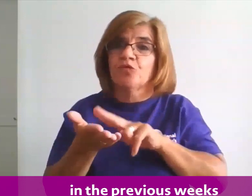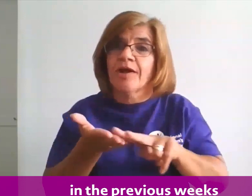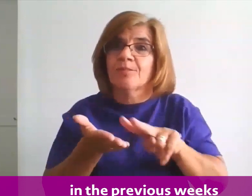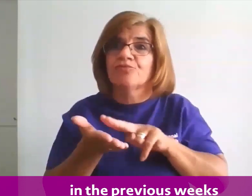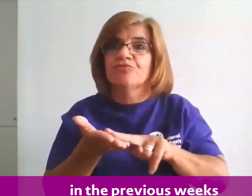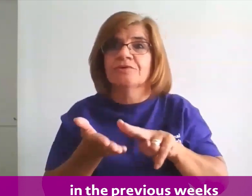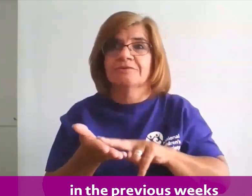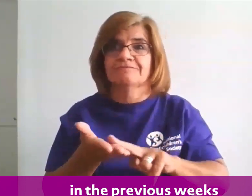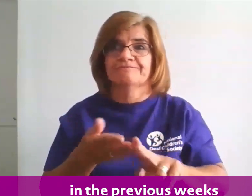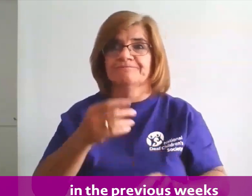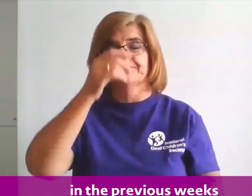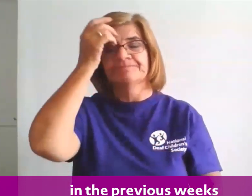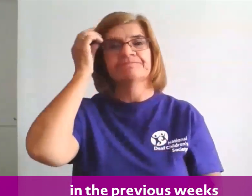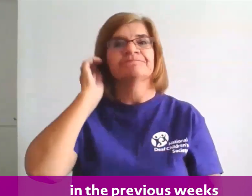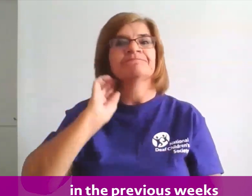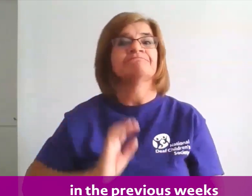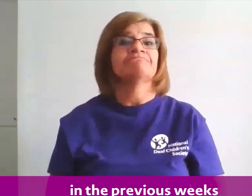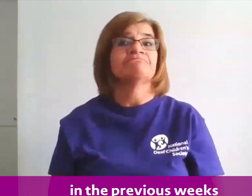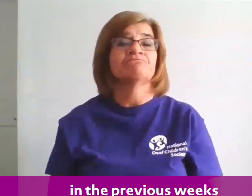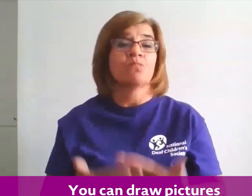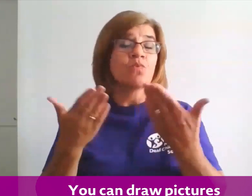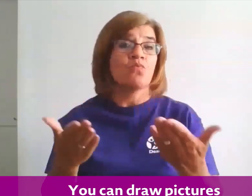previous weeks to broaden your vocabulary.